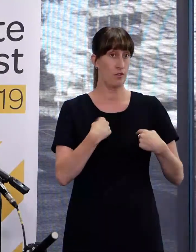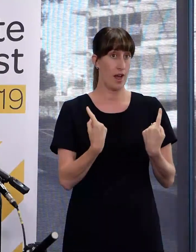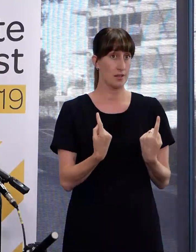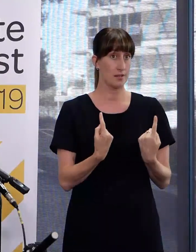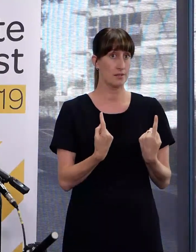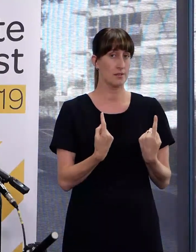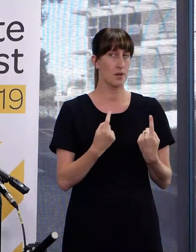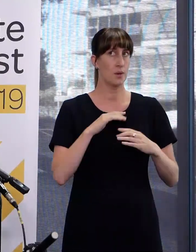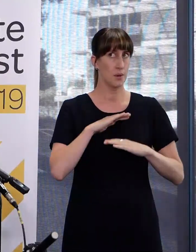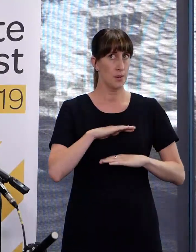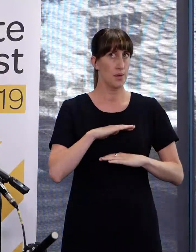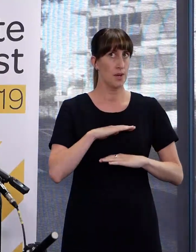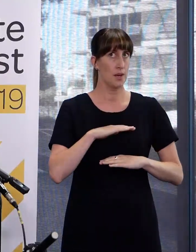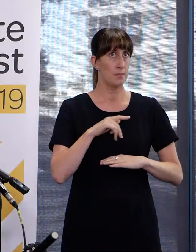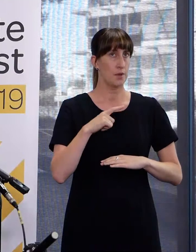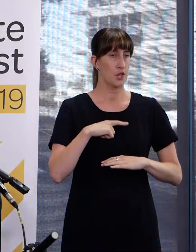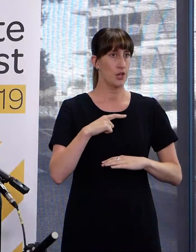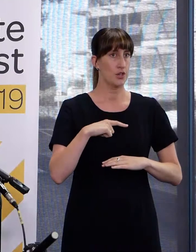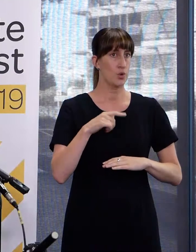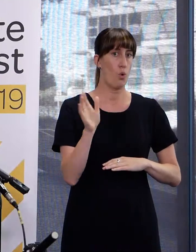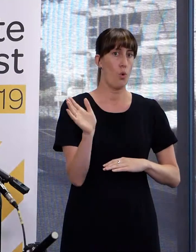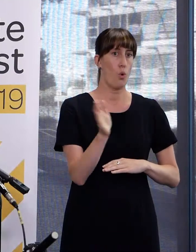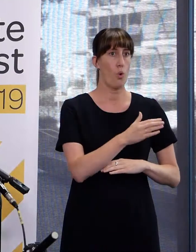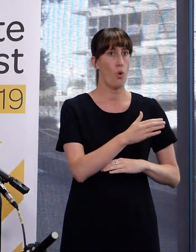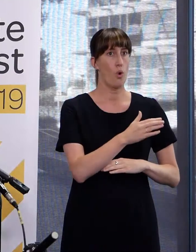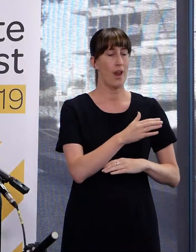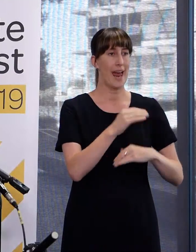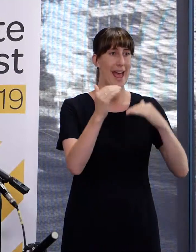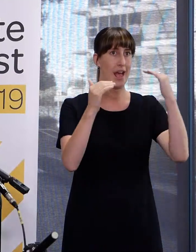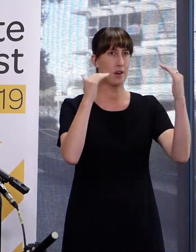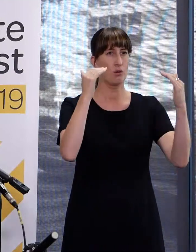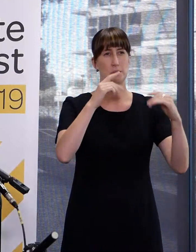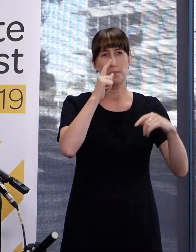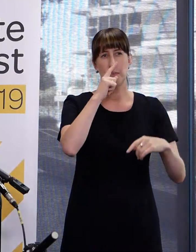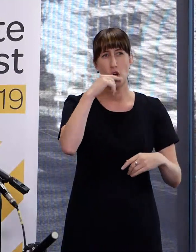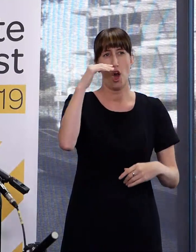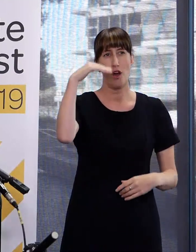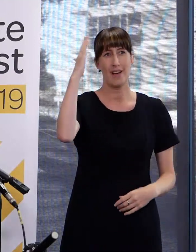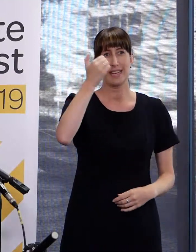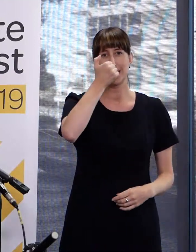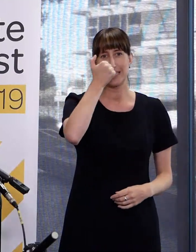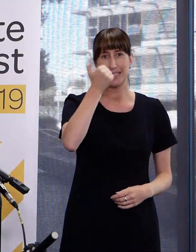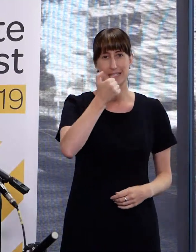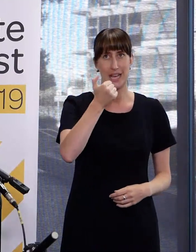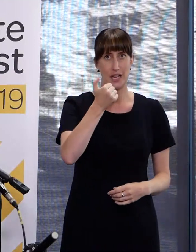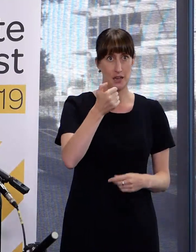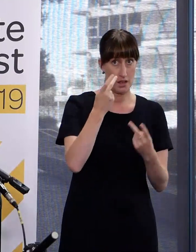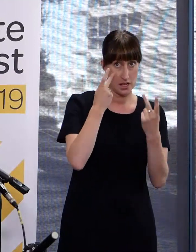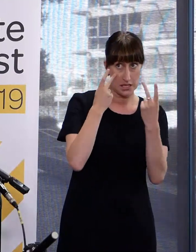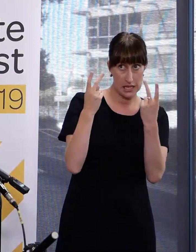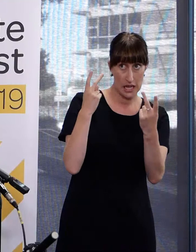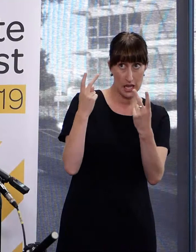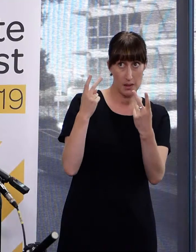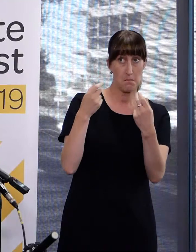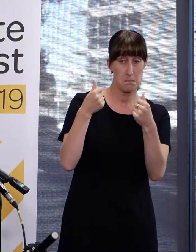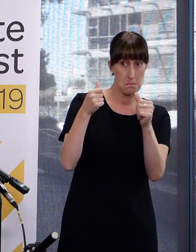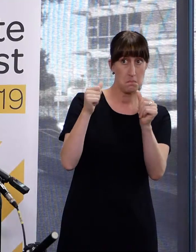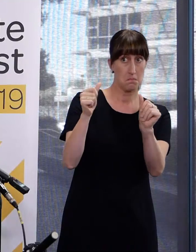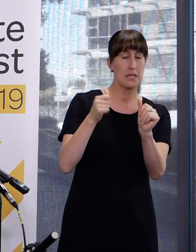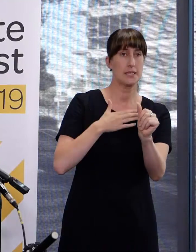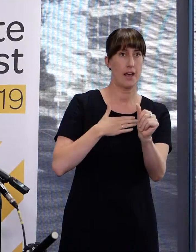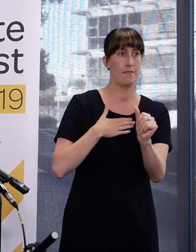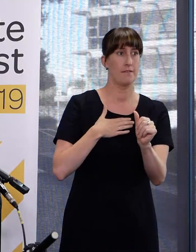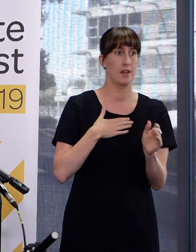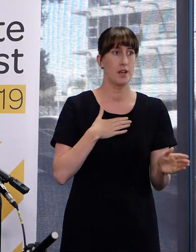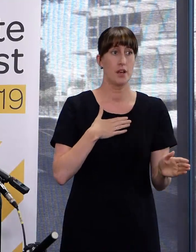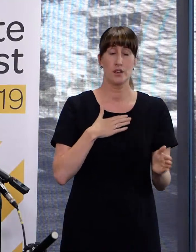we're vaccinating really all adults over 16. They are showing safety and efficacy as good in practice. So you think it's likely we'll follow the UK sort